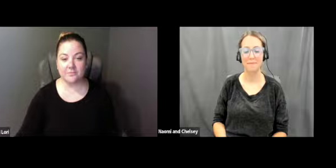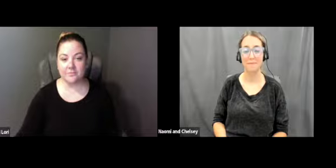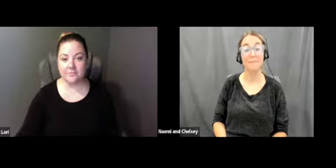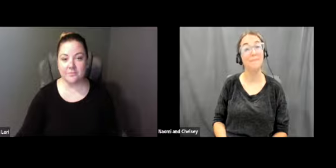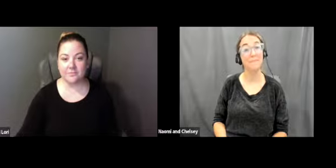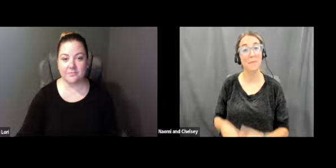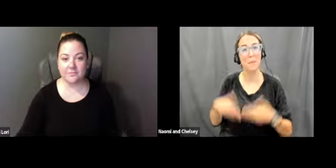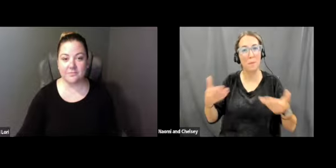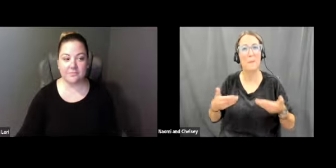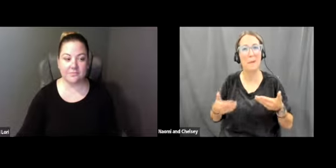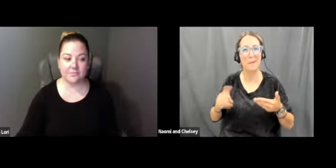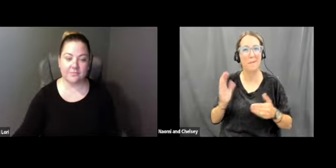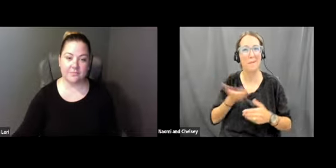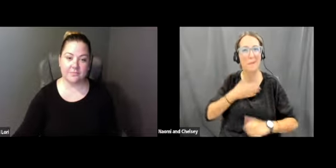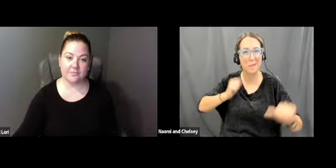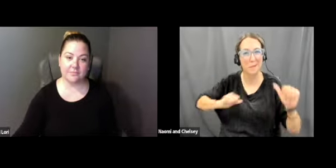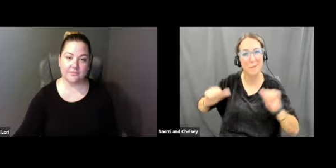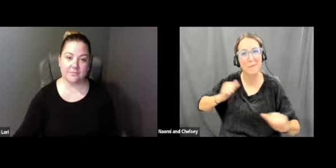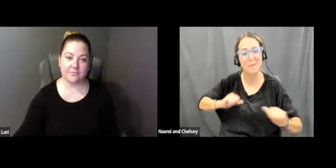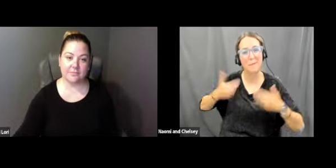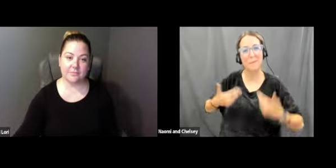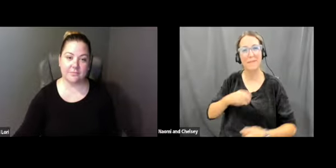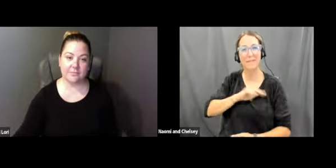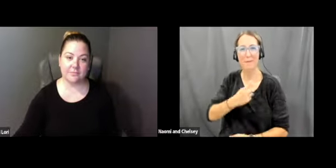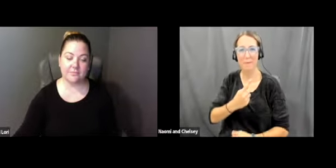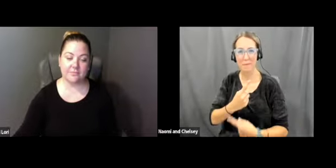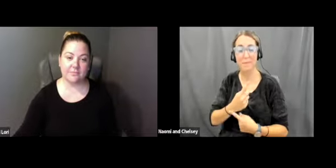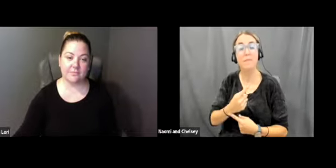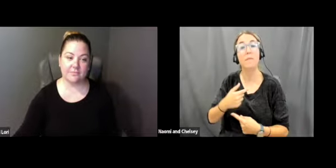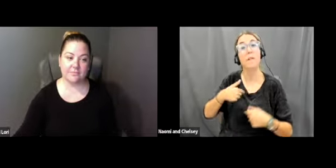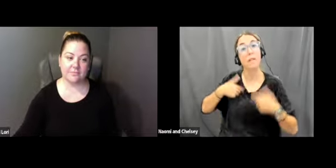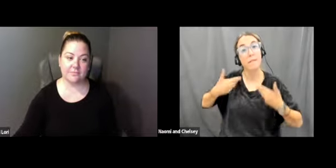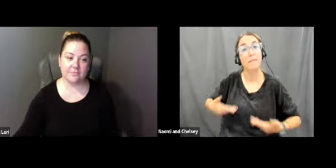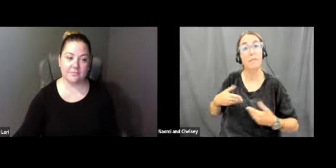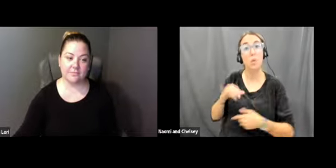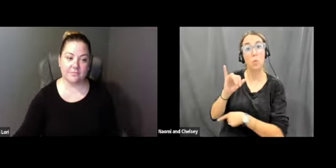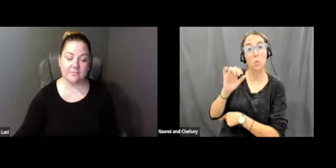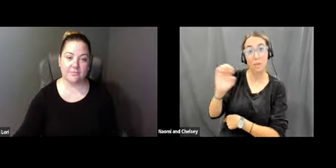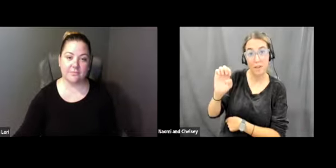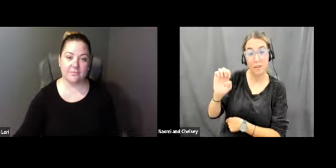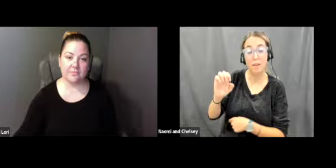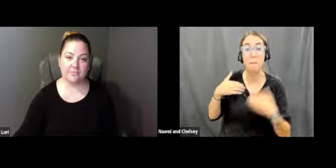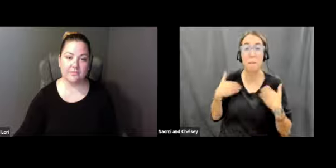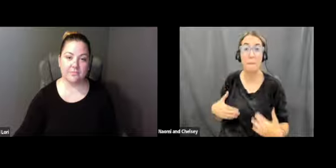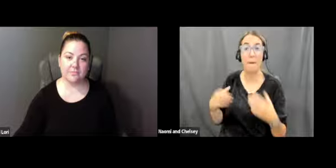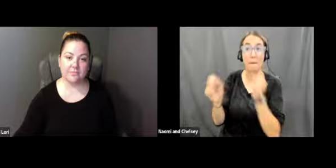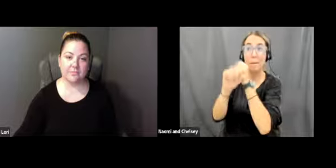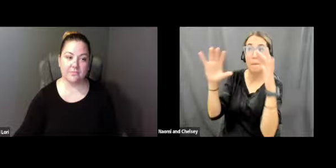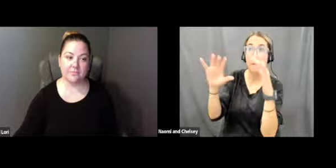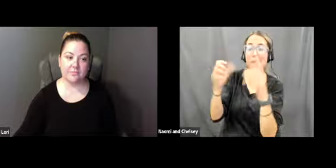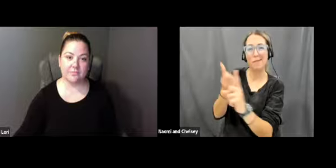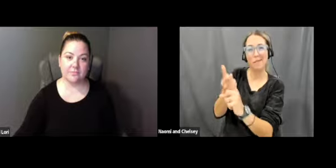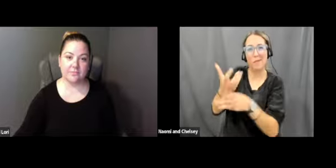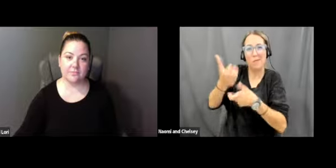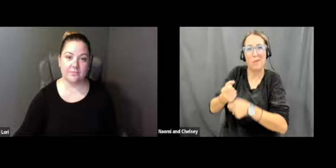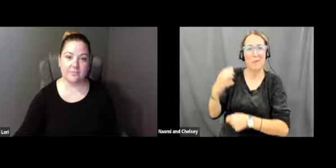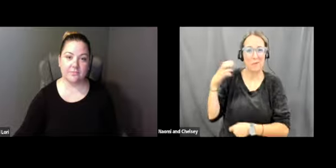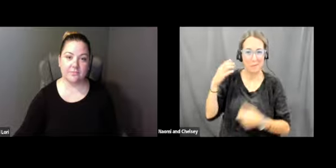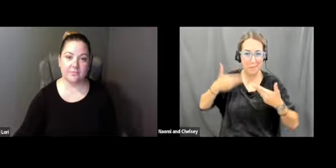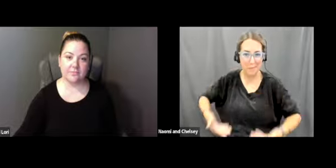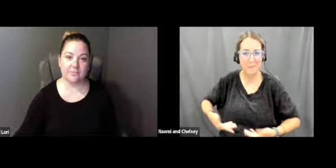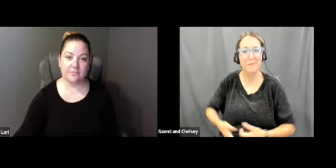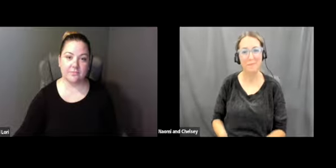Welcome back to Satisfaction Factor. I'm Naomi Katz, an intuitive eating, body image, and self-trust coach.